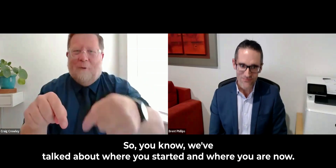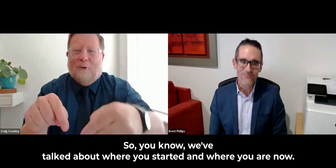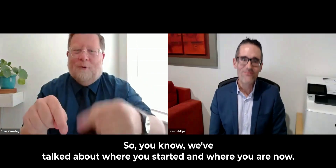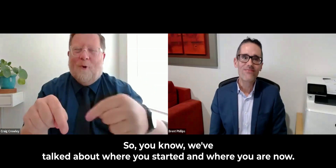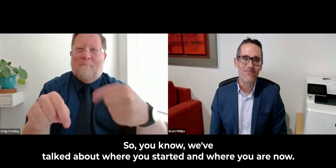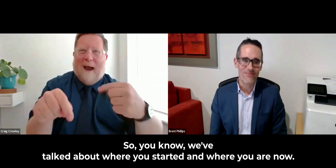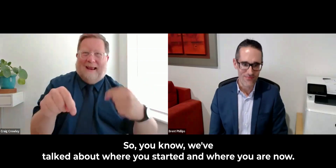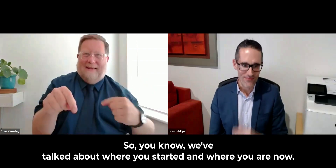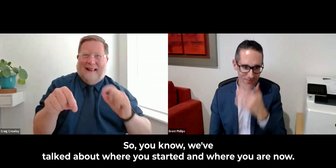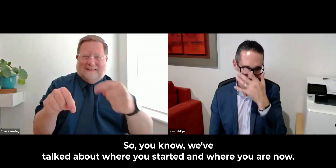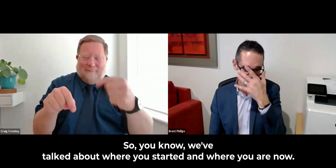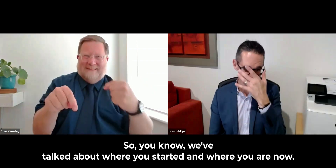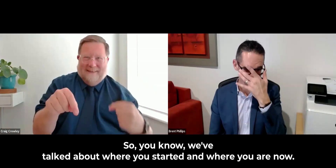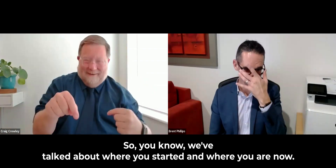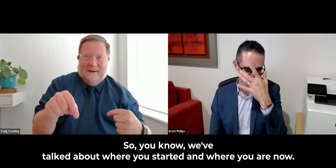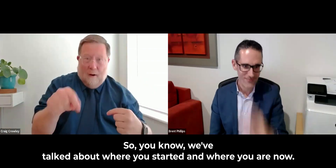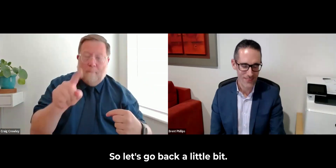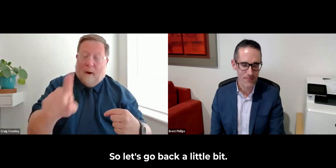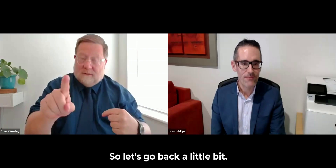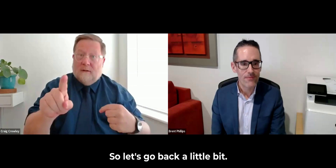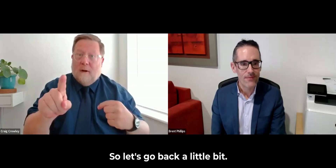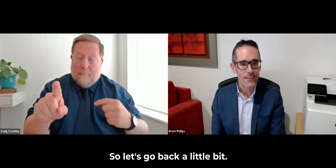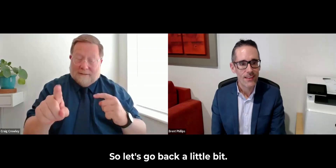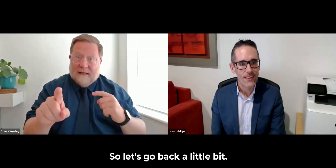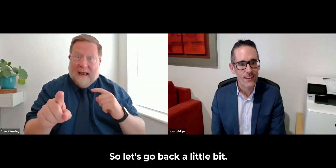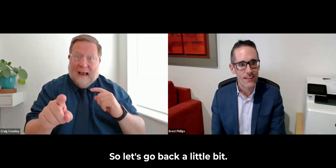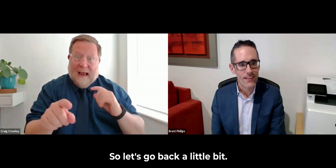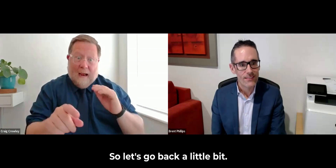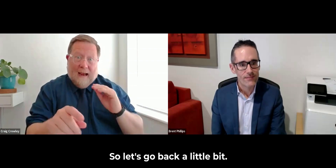you started and where you are now. So let's go back a little bit.